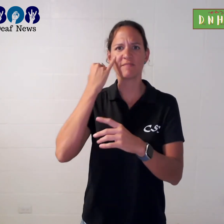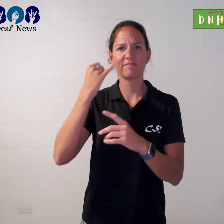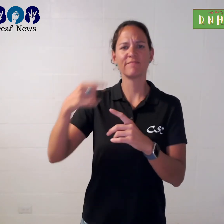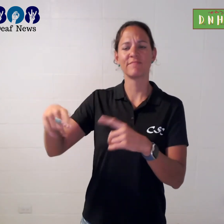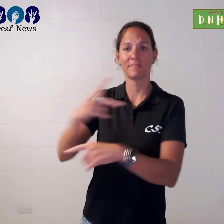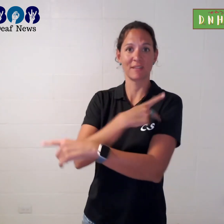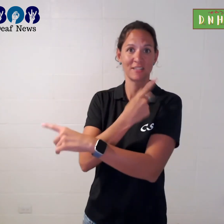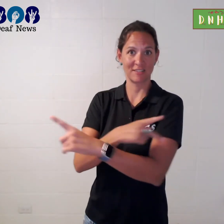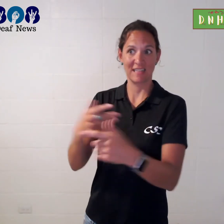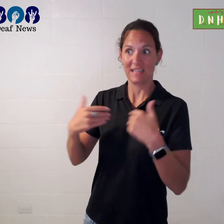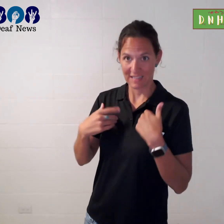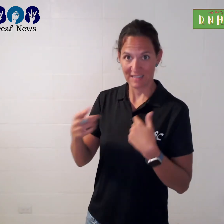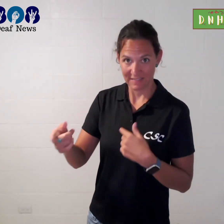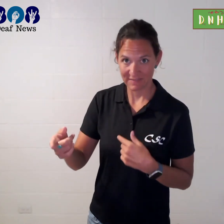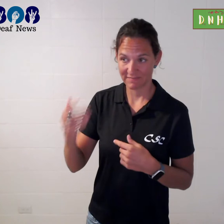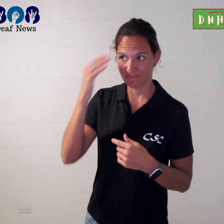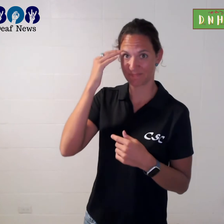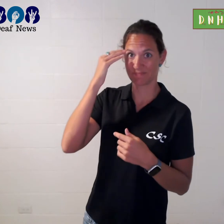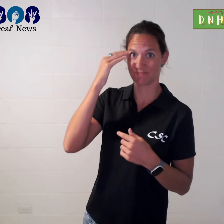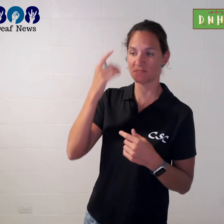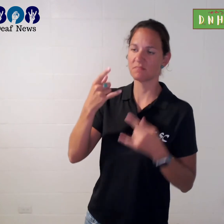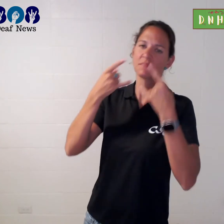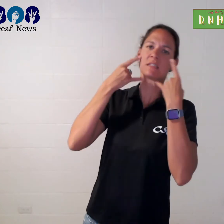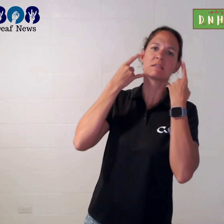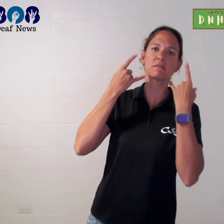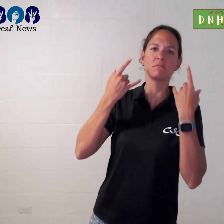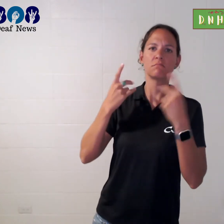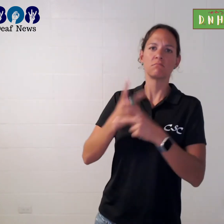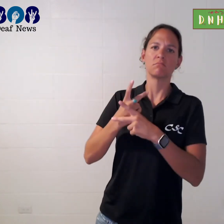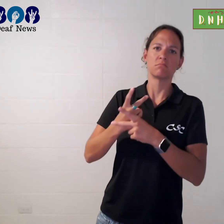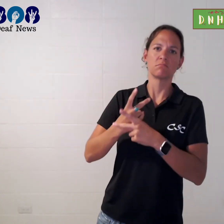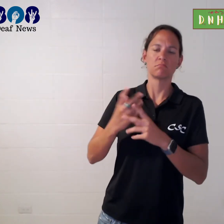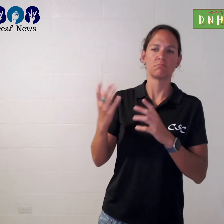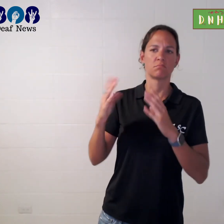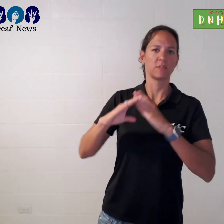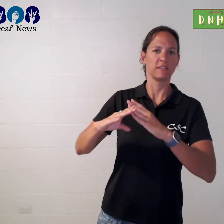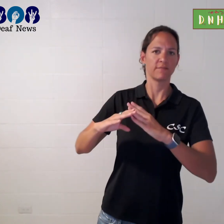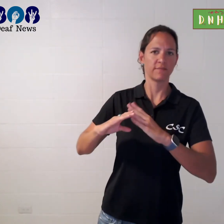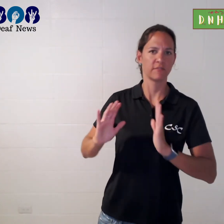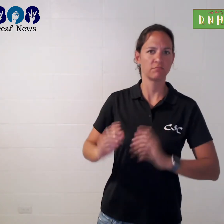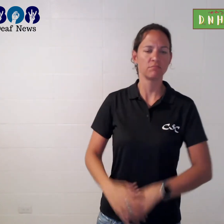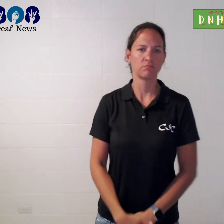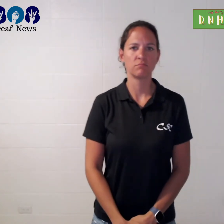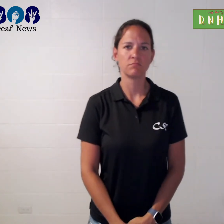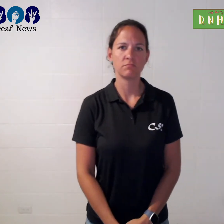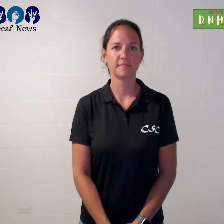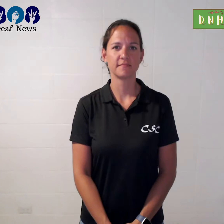regularly. And use personal protective equipment, such as face masks,